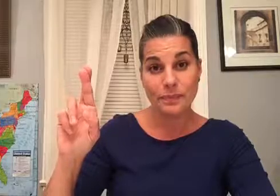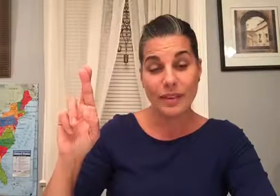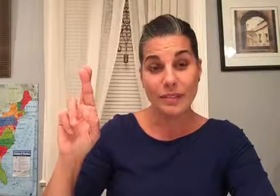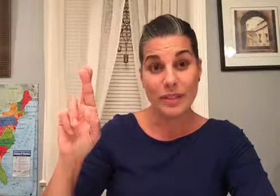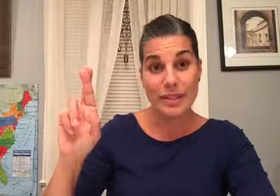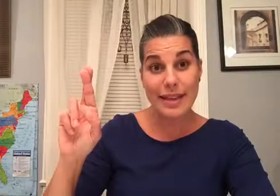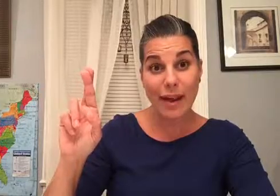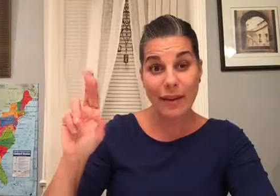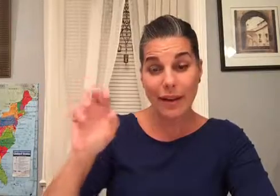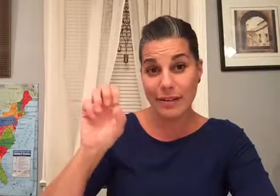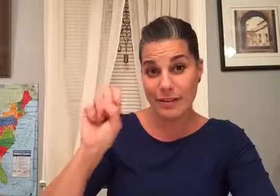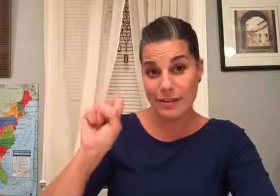For Sarah,